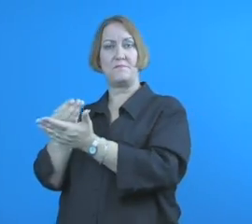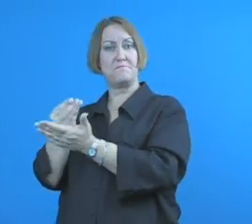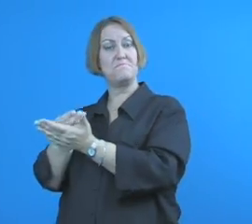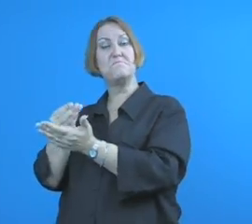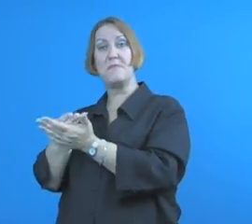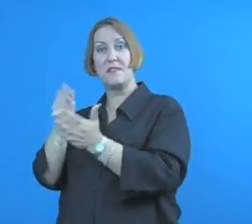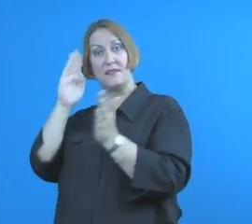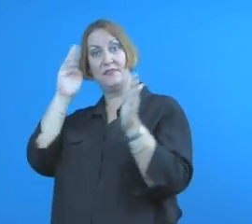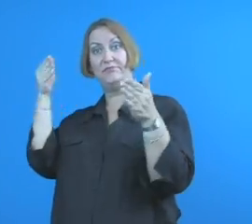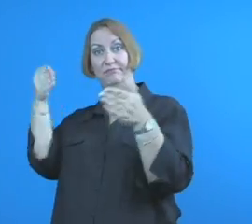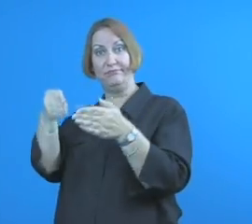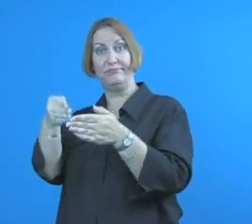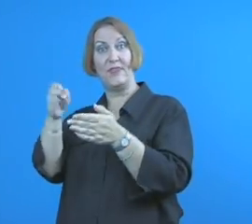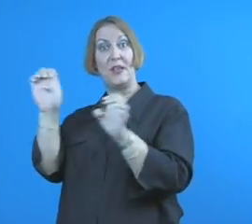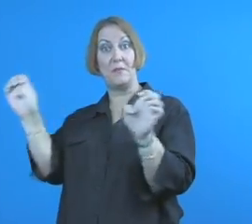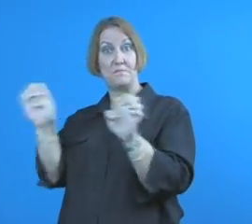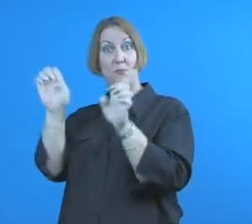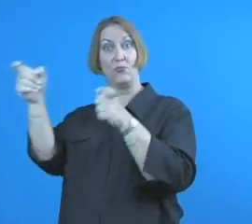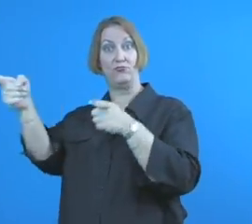receive emergency alerts.